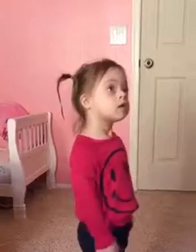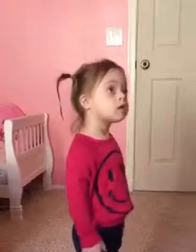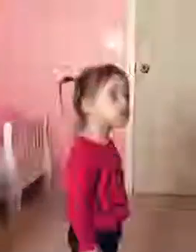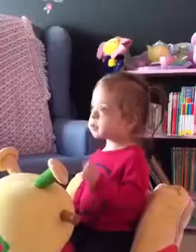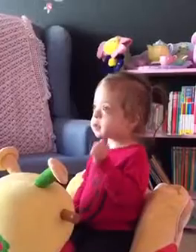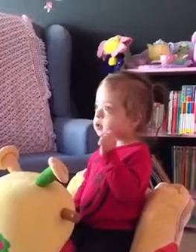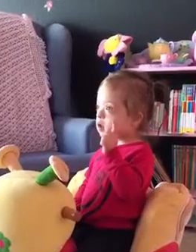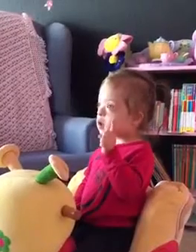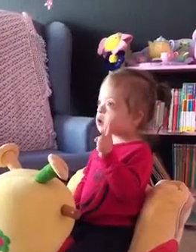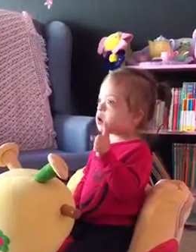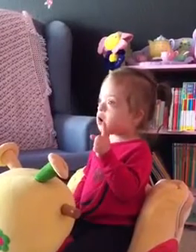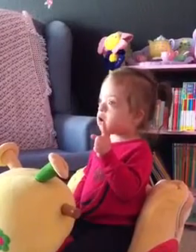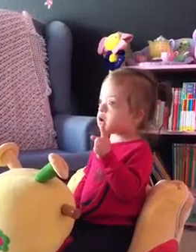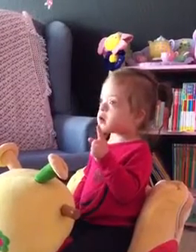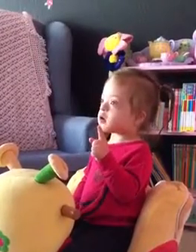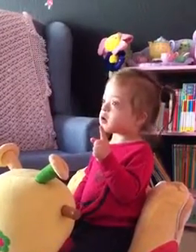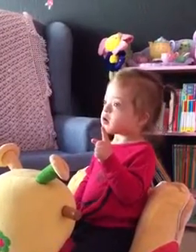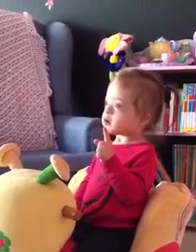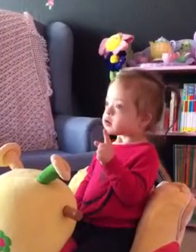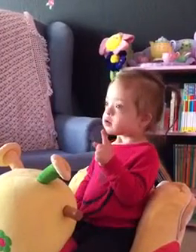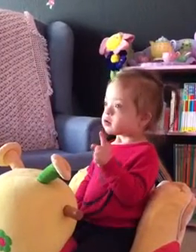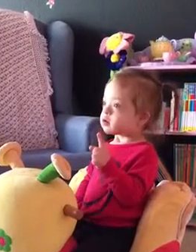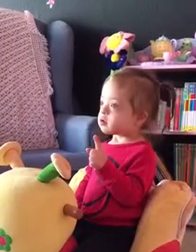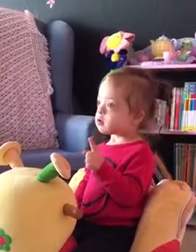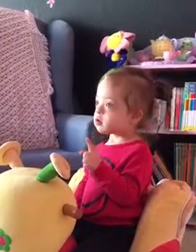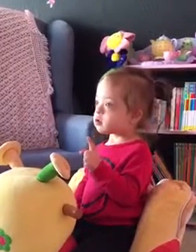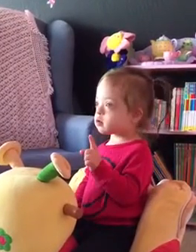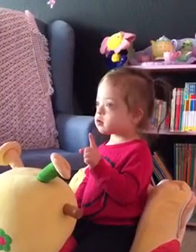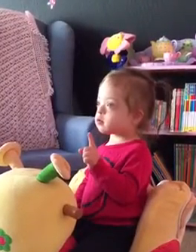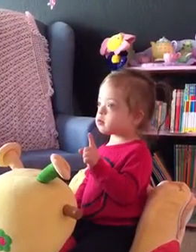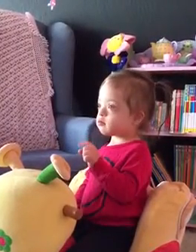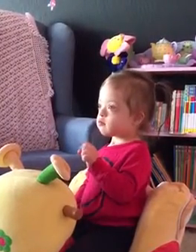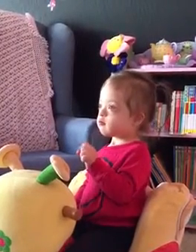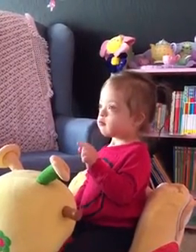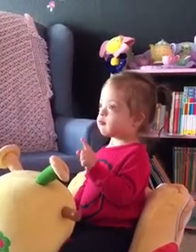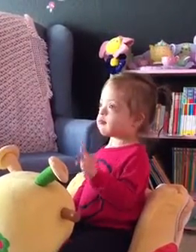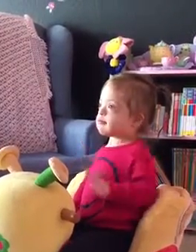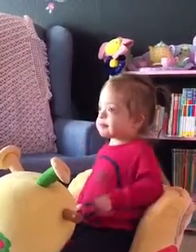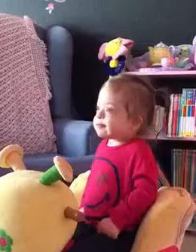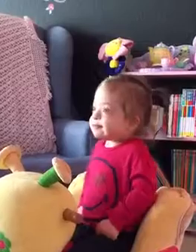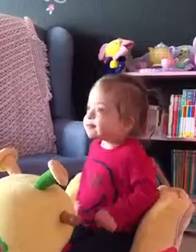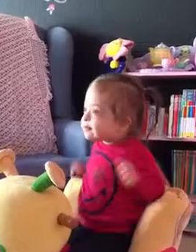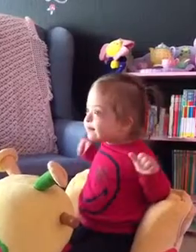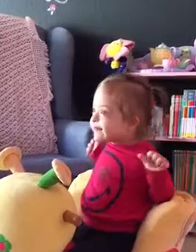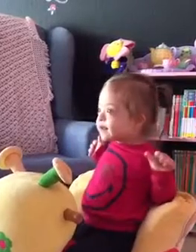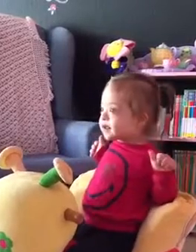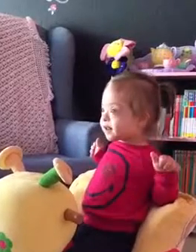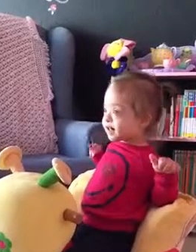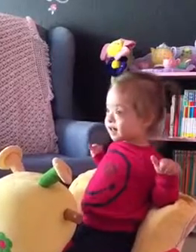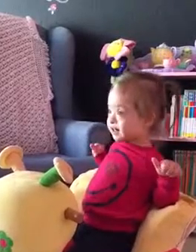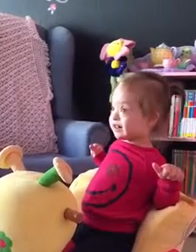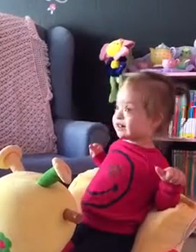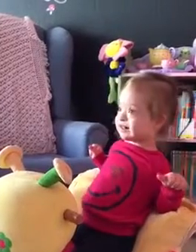Raise your little pinky finger and swoop it like a J for juice, juice, show me juice!